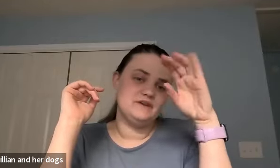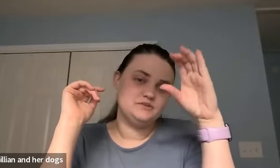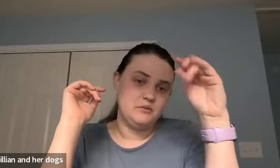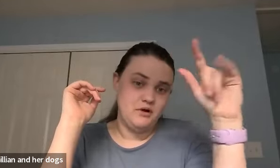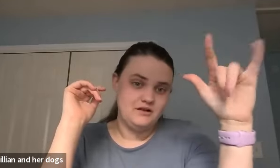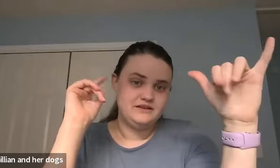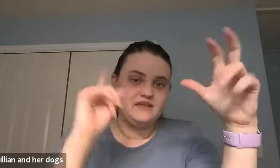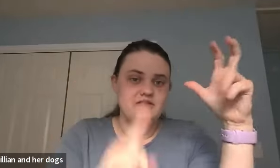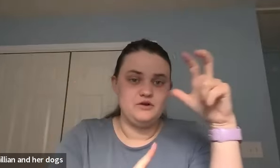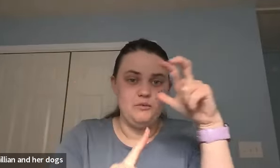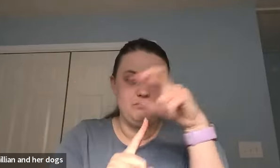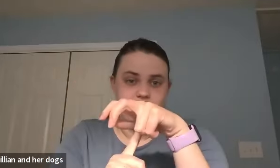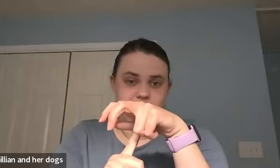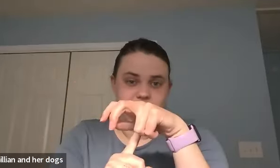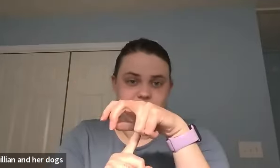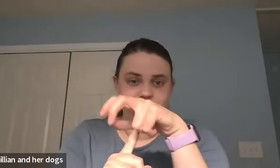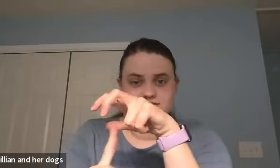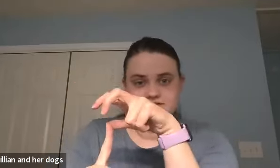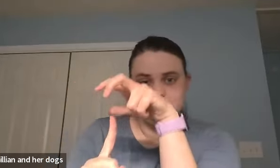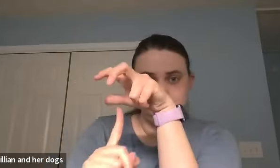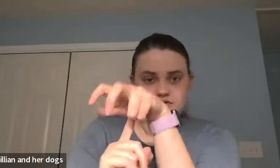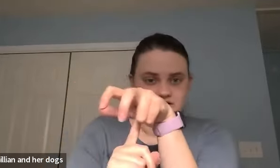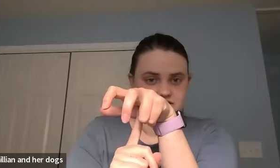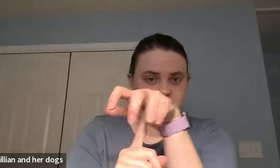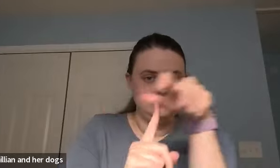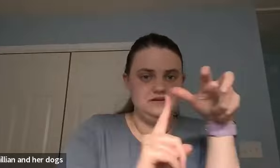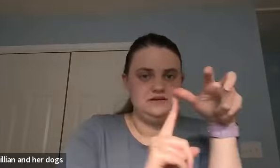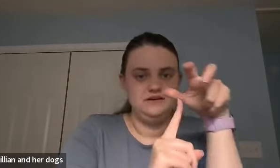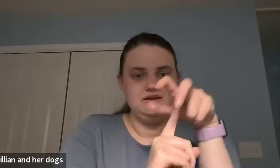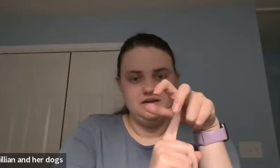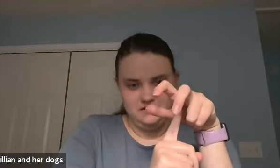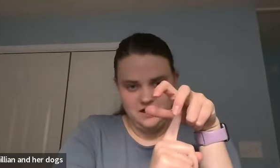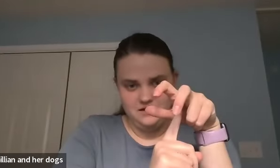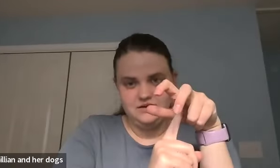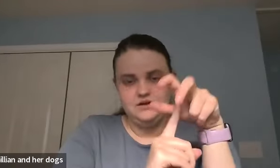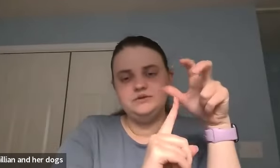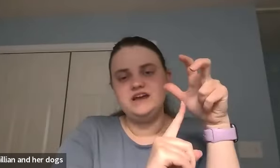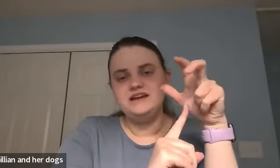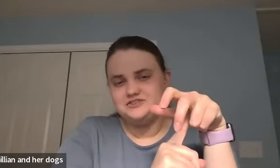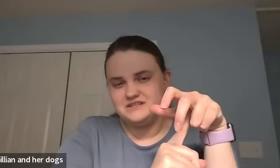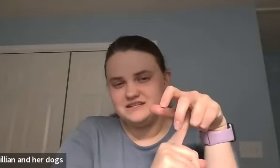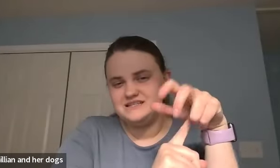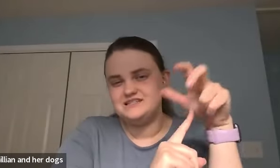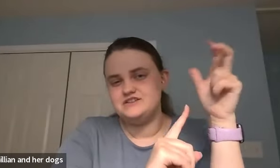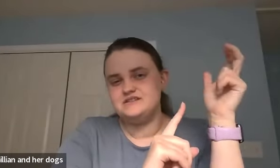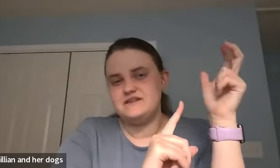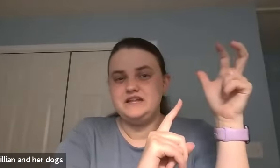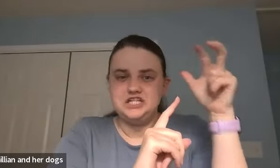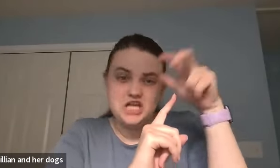spell broccoli and then they'll go broccoli. Broccoli. Yeah. Which is kind of interesting because this is also the sign for like